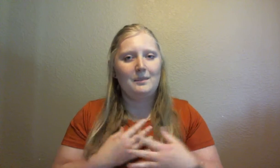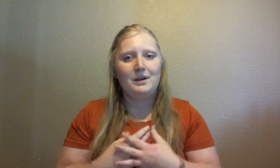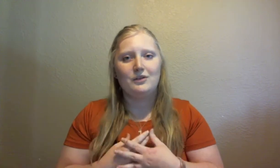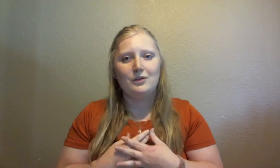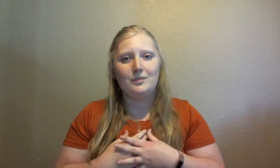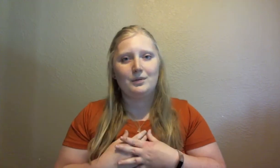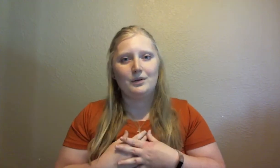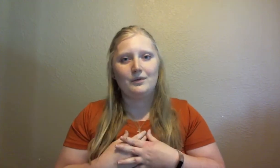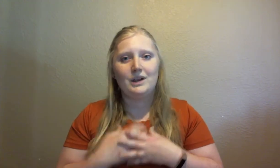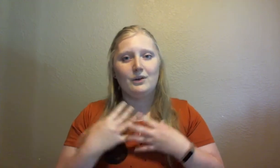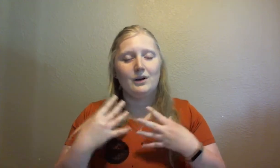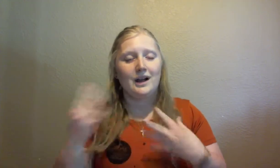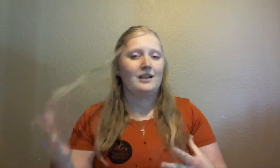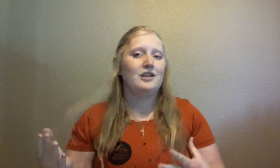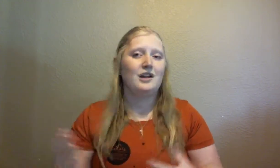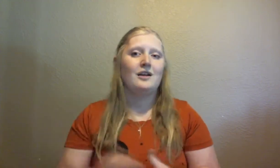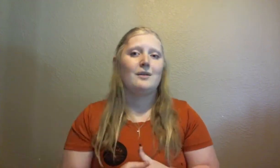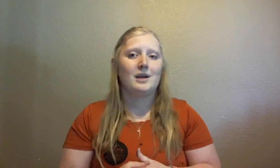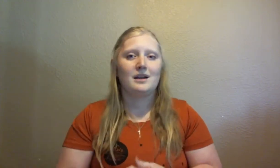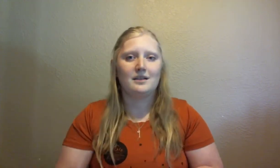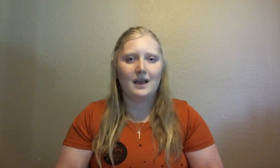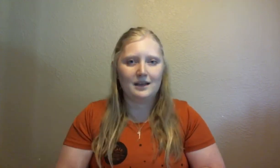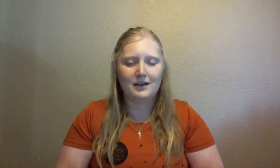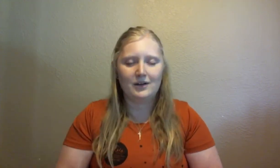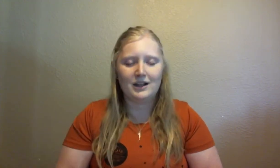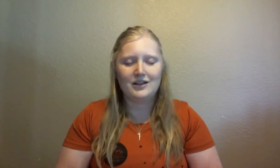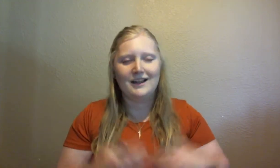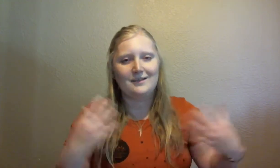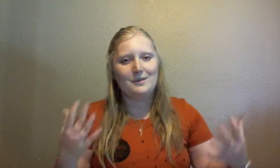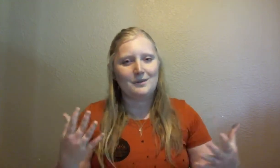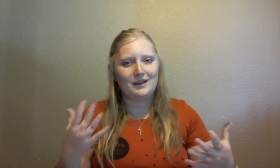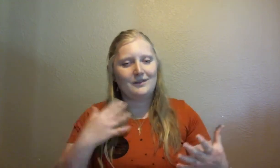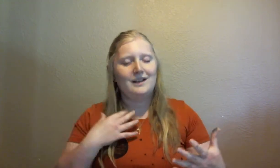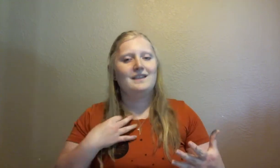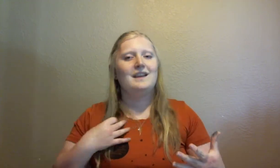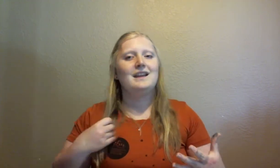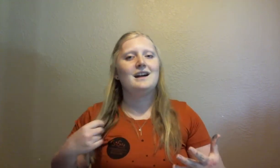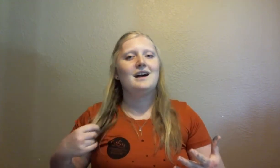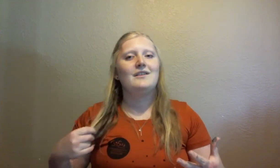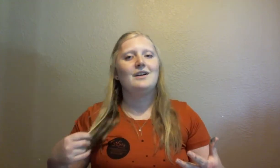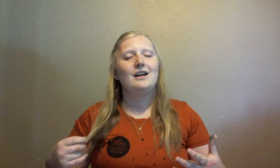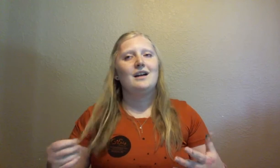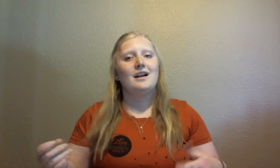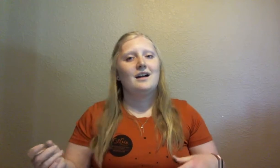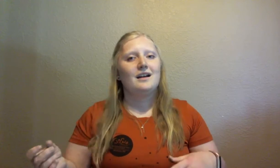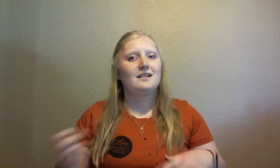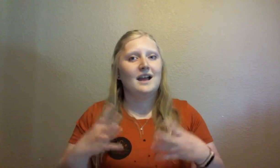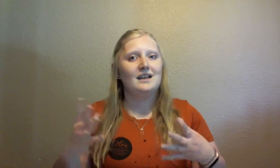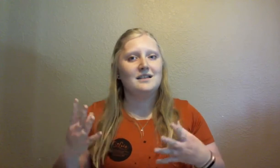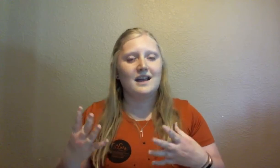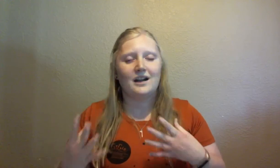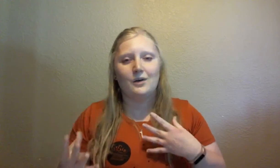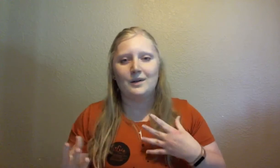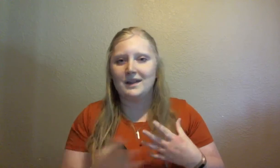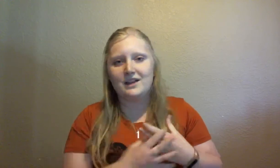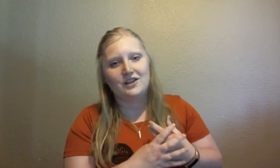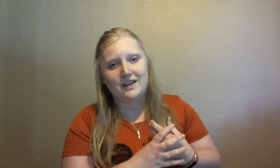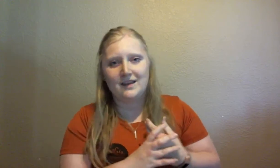helping to improve your knowledge of American Sign Language. It's been really fun thinking of signs that go with each